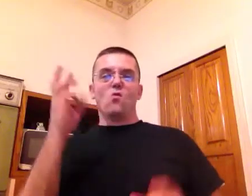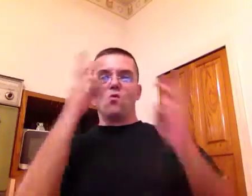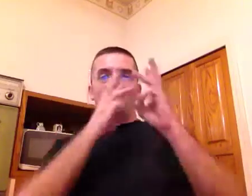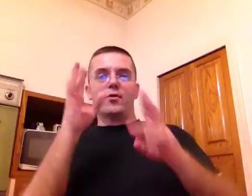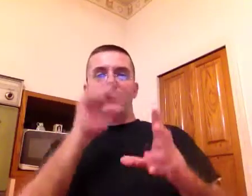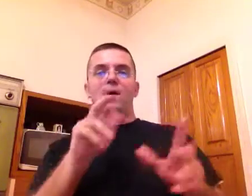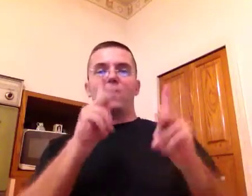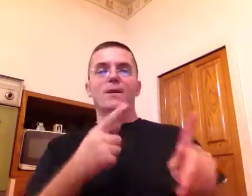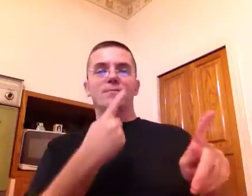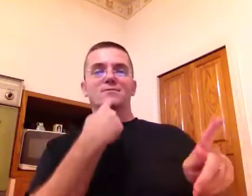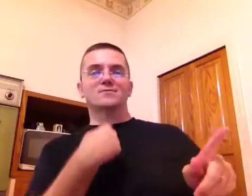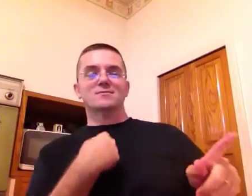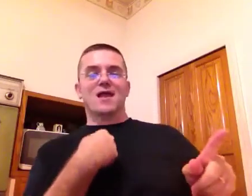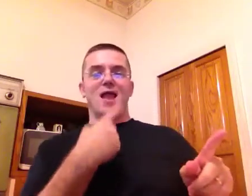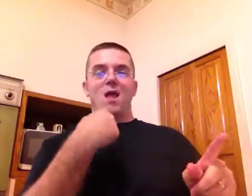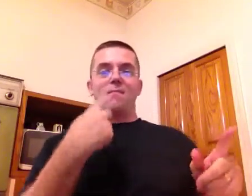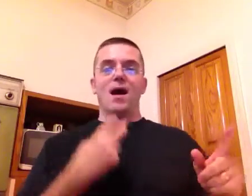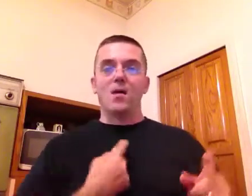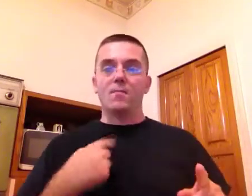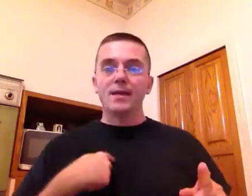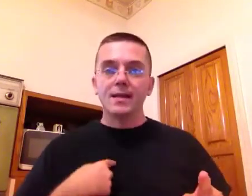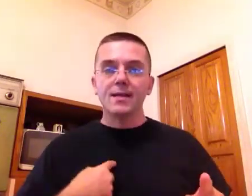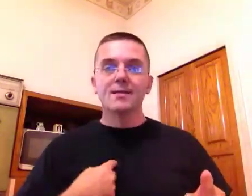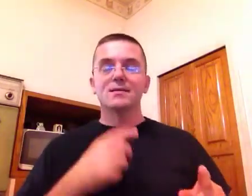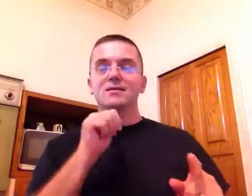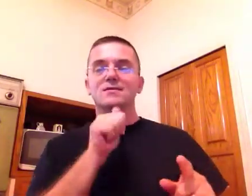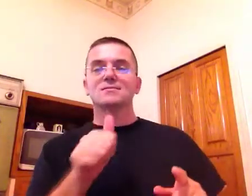trying to accomplish something they will admire?